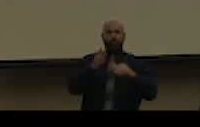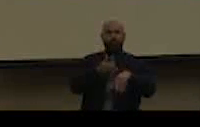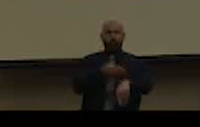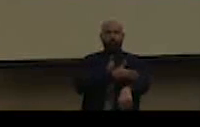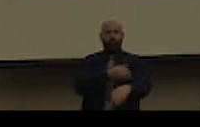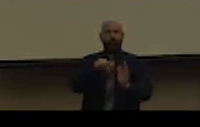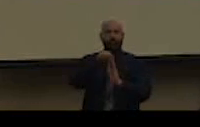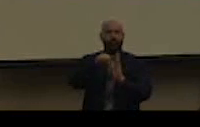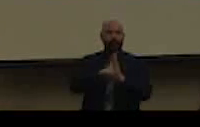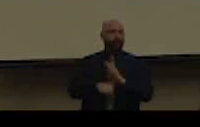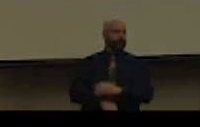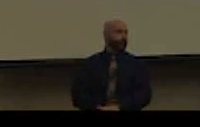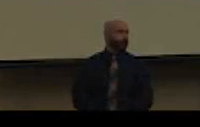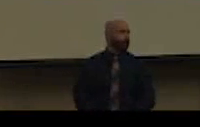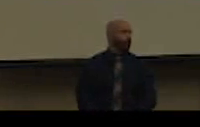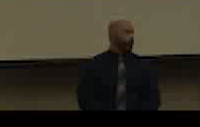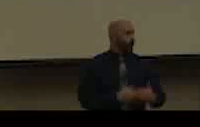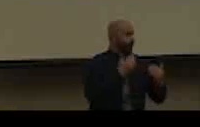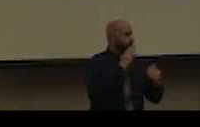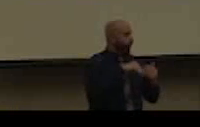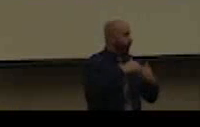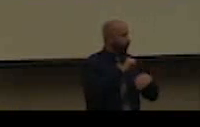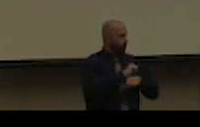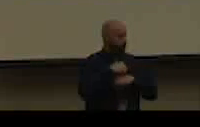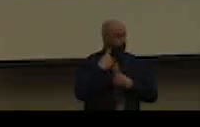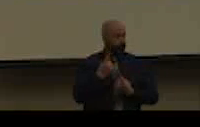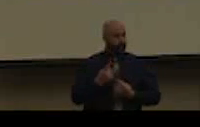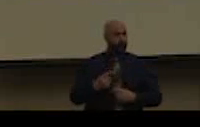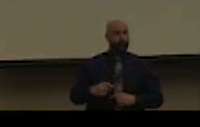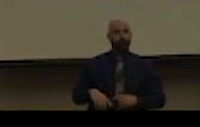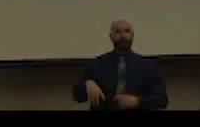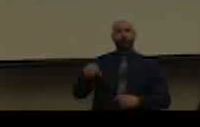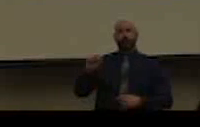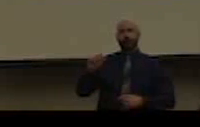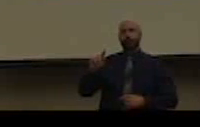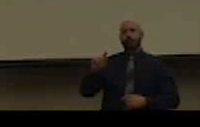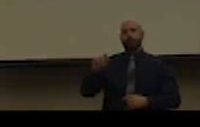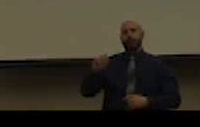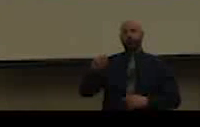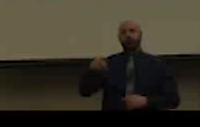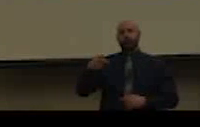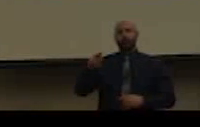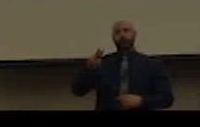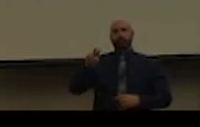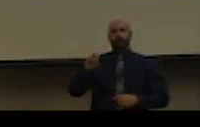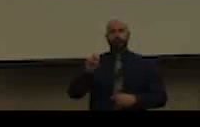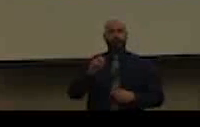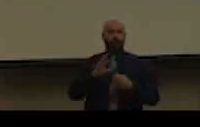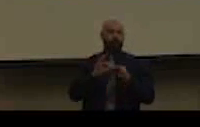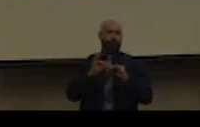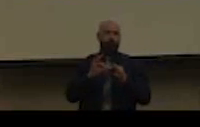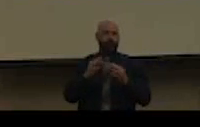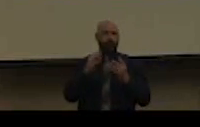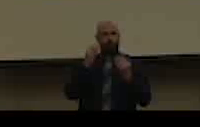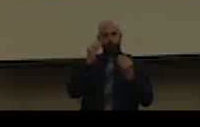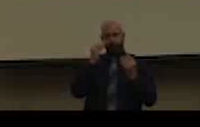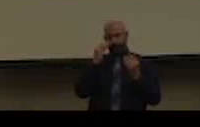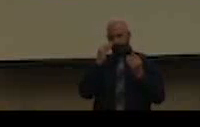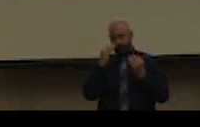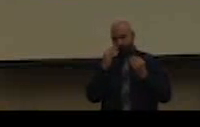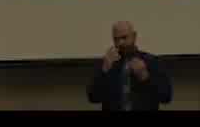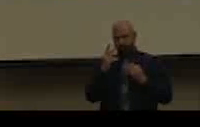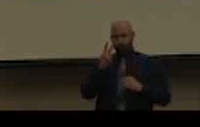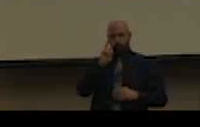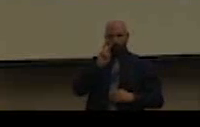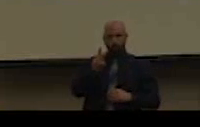So thank y'all for what y'all done today. I kind of wonder, thinking through this, because when we look at that 0 to 4 is what